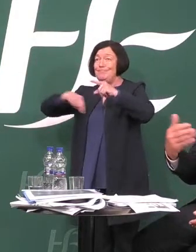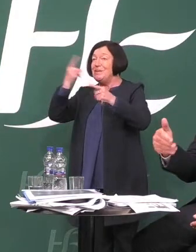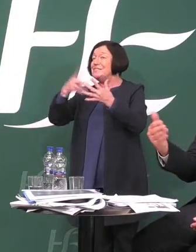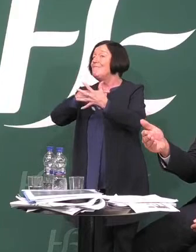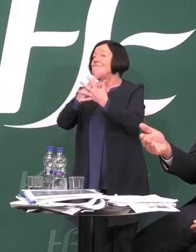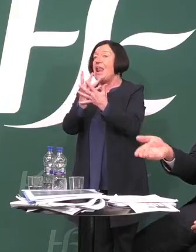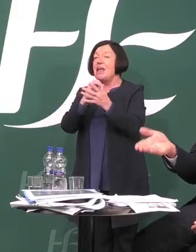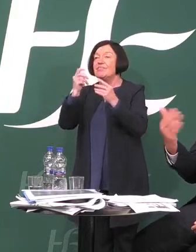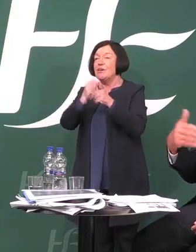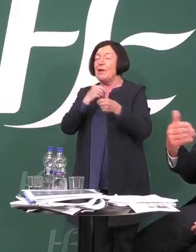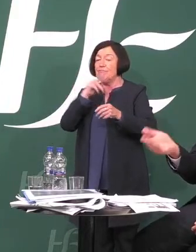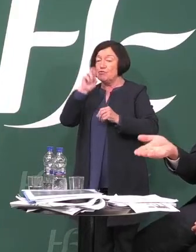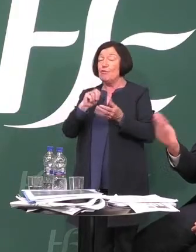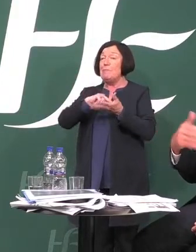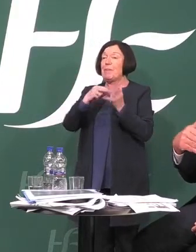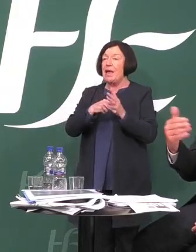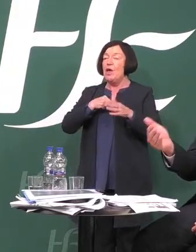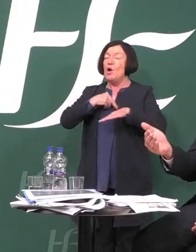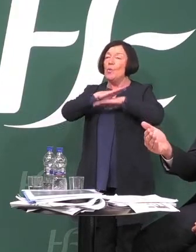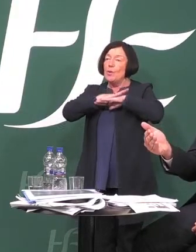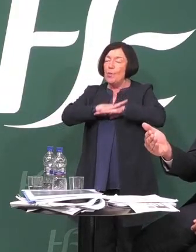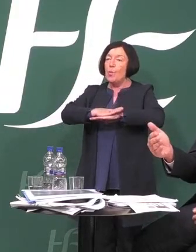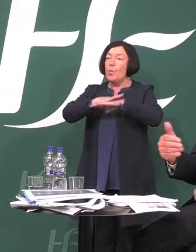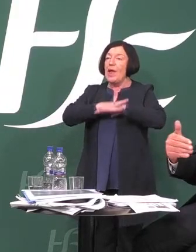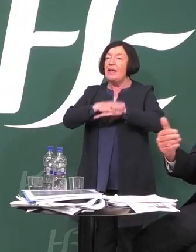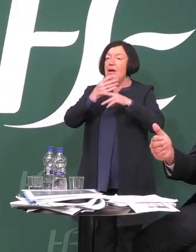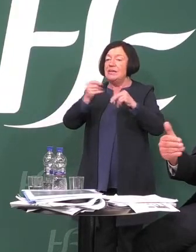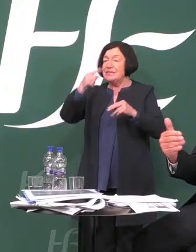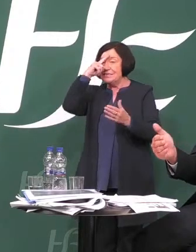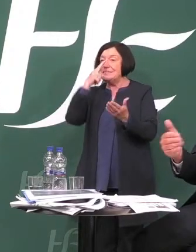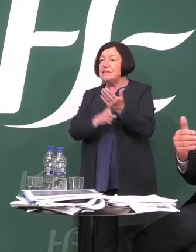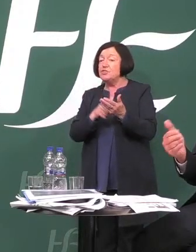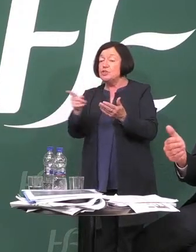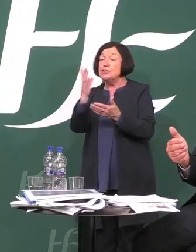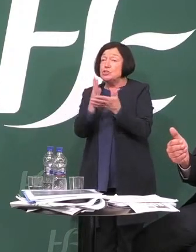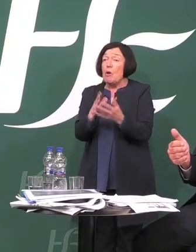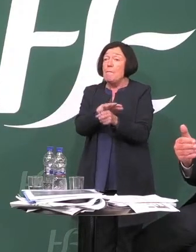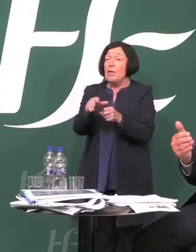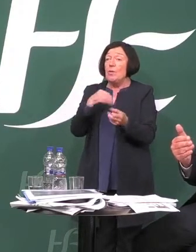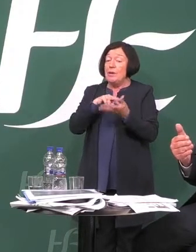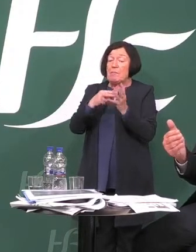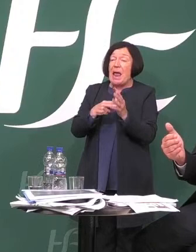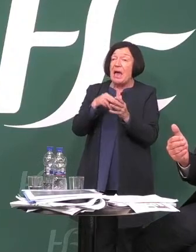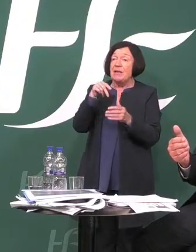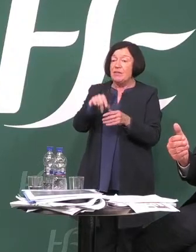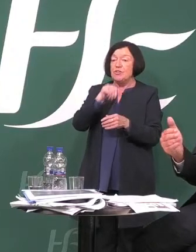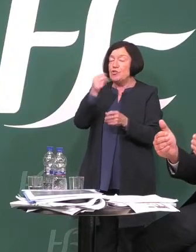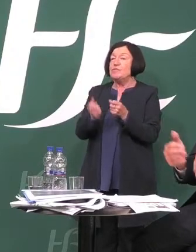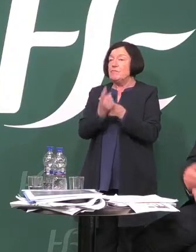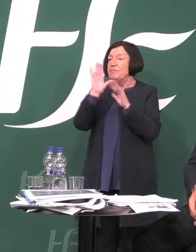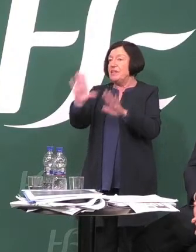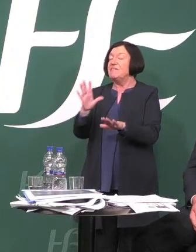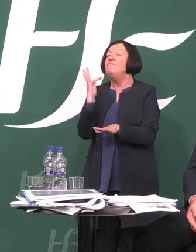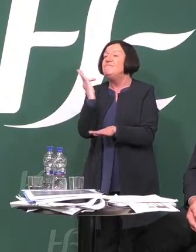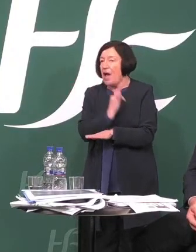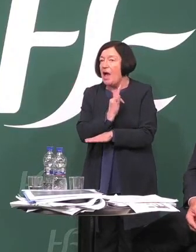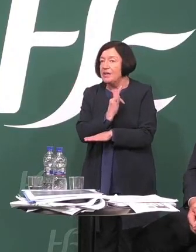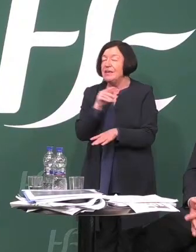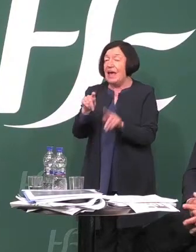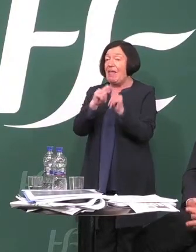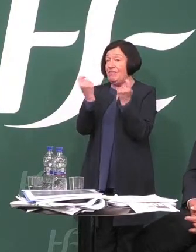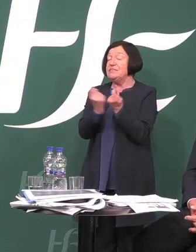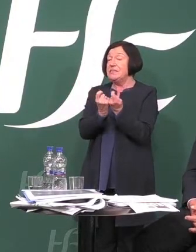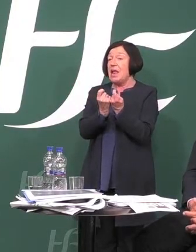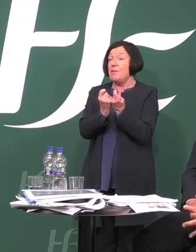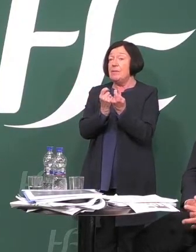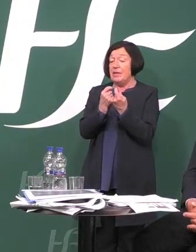every time we have to replan. So I suppose if we waited till the decision came, so in some cases we plan for scenarios, they don't emerge, that's fine. And the team, or